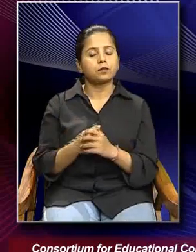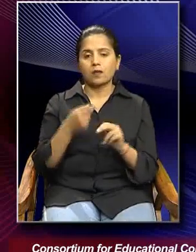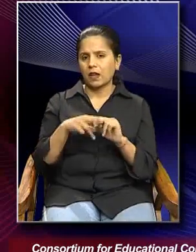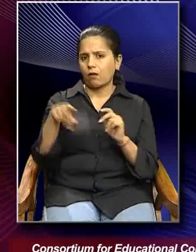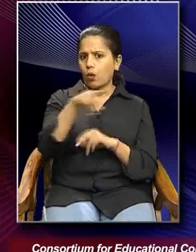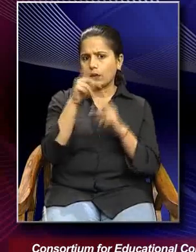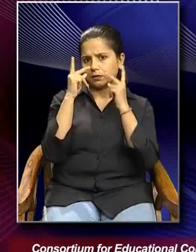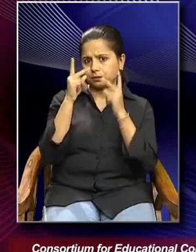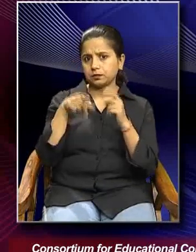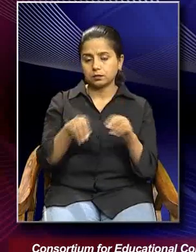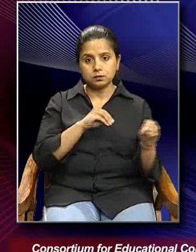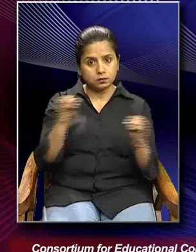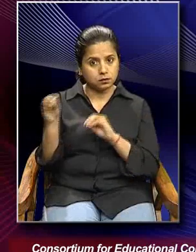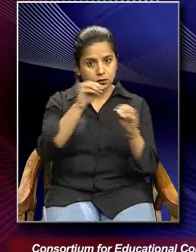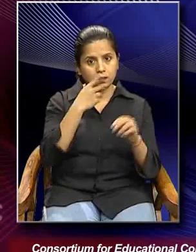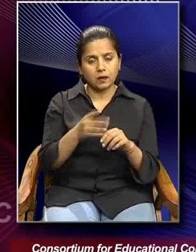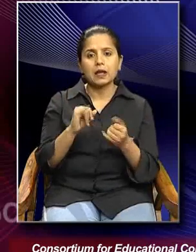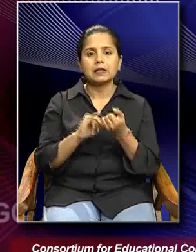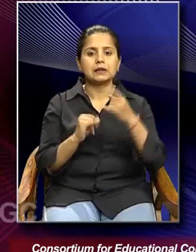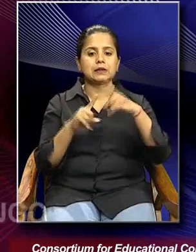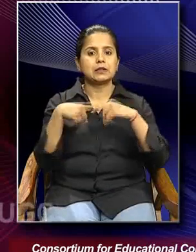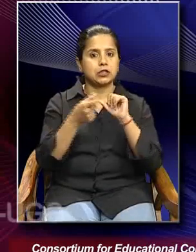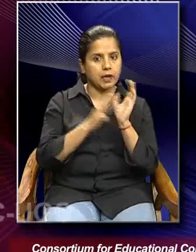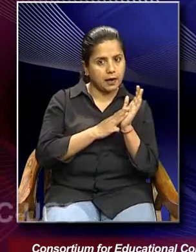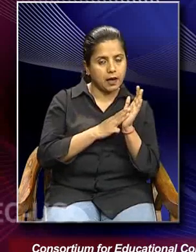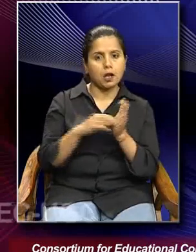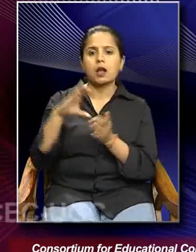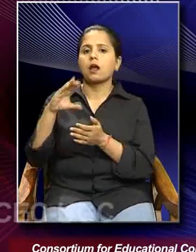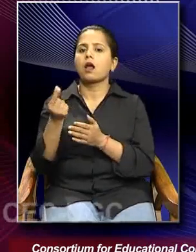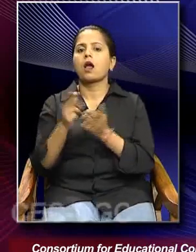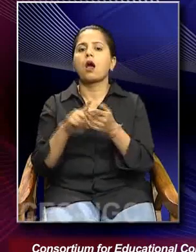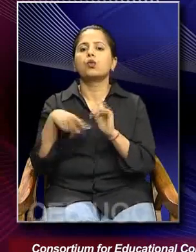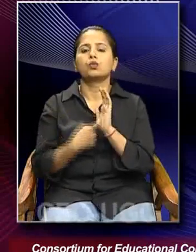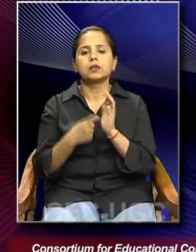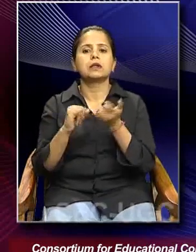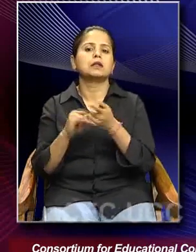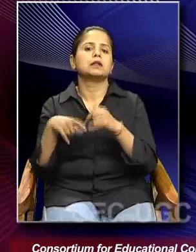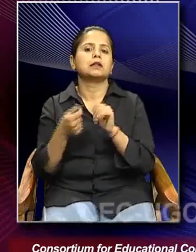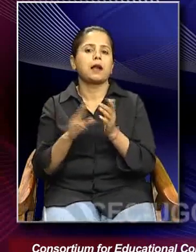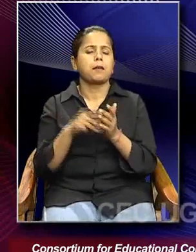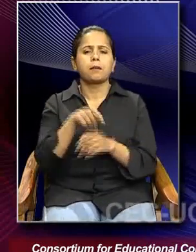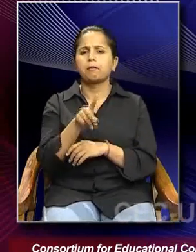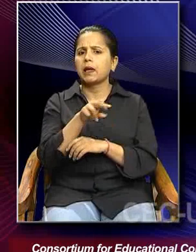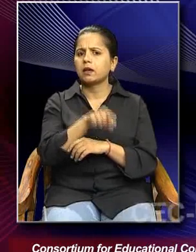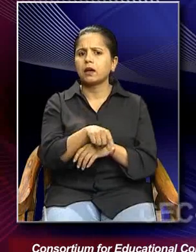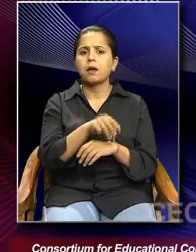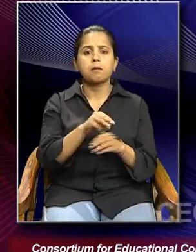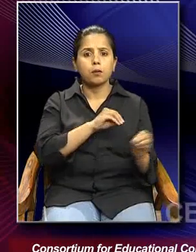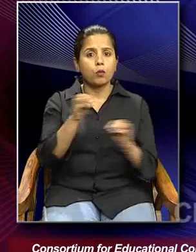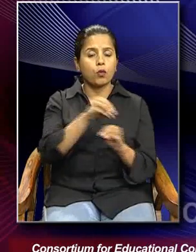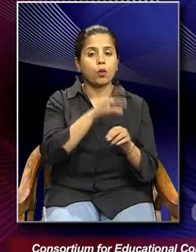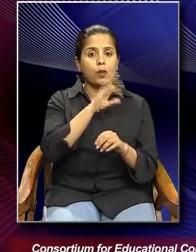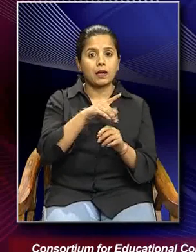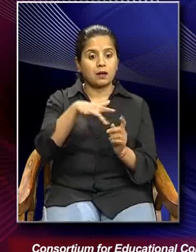look at migration, there is something called stream and counter stream. So migration tends to take place largely within